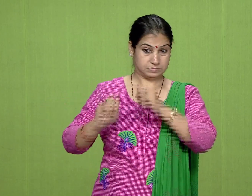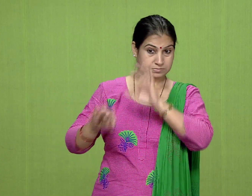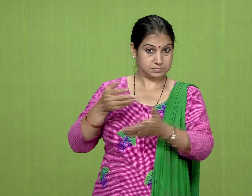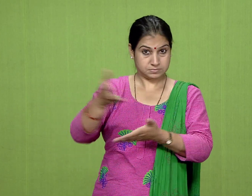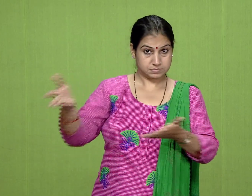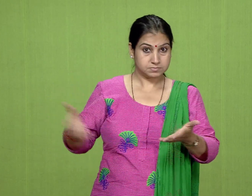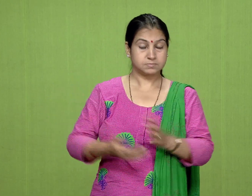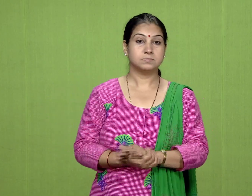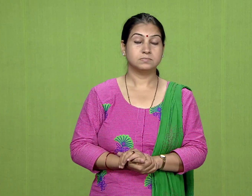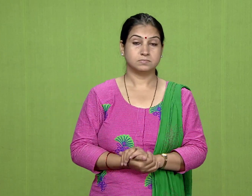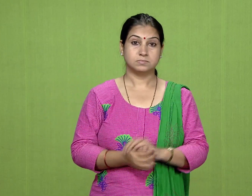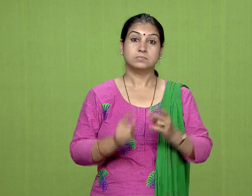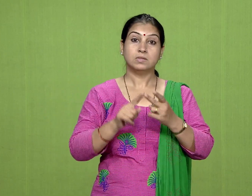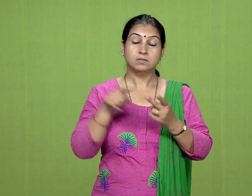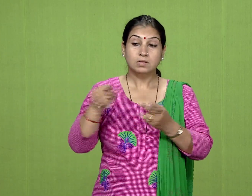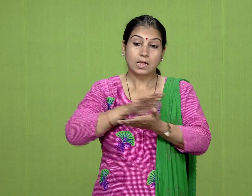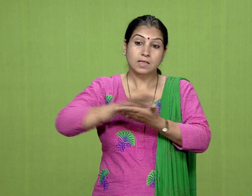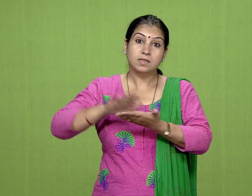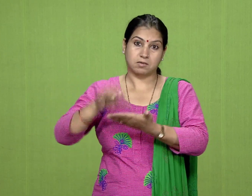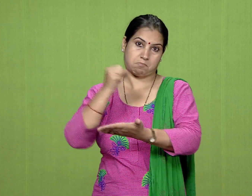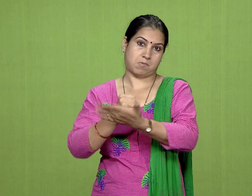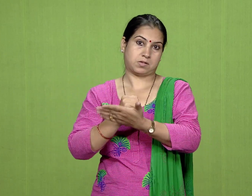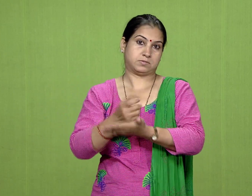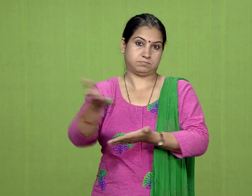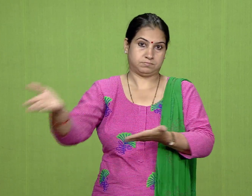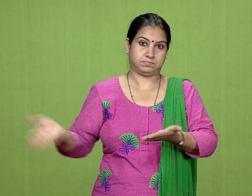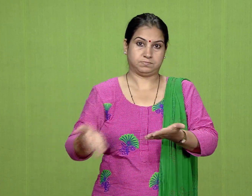the cleaning process is required.